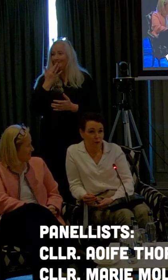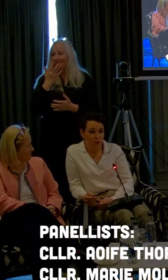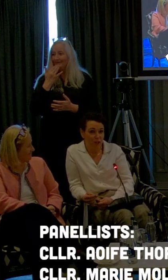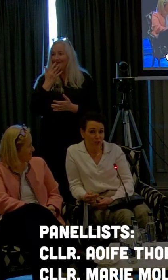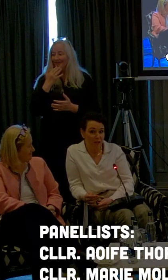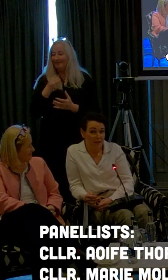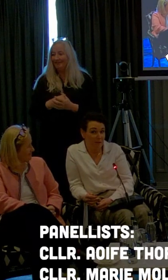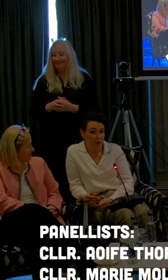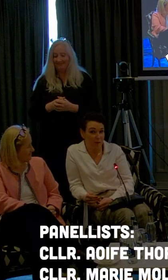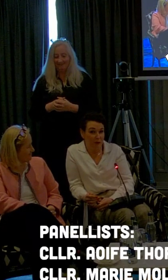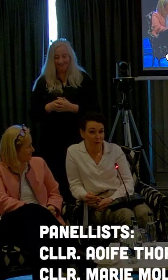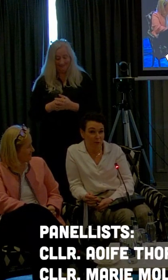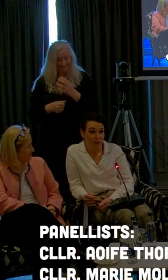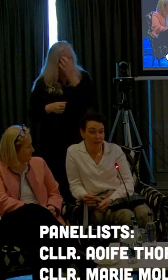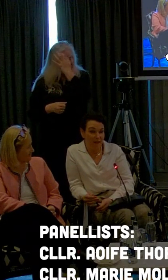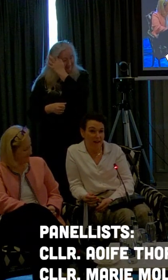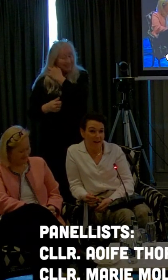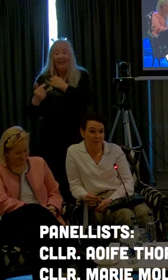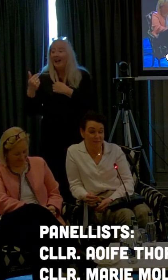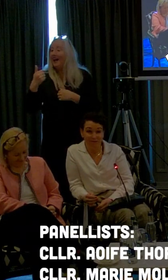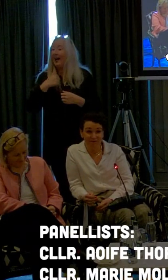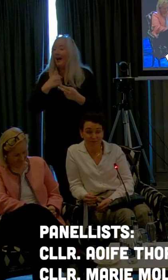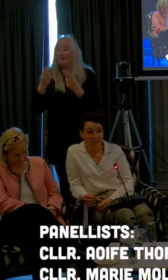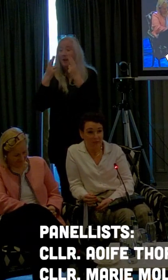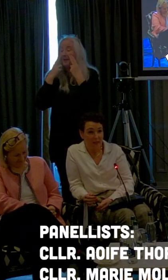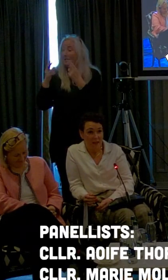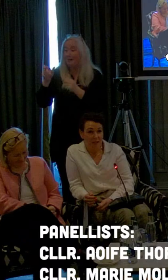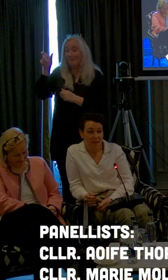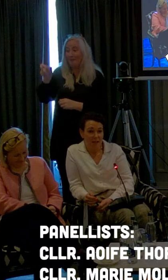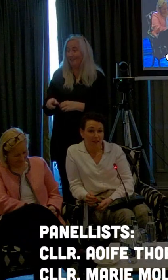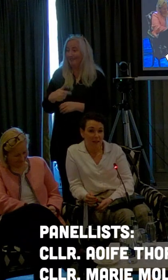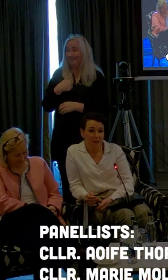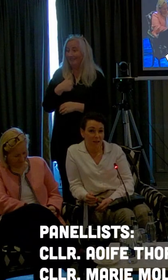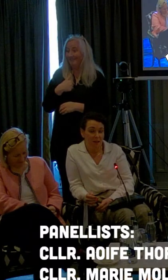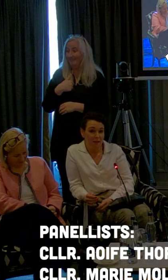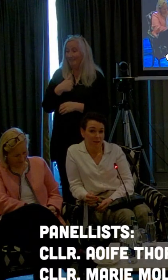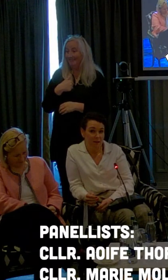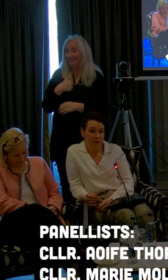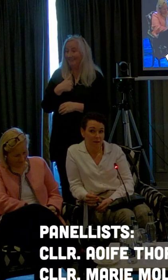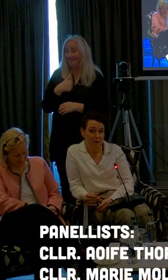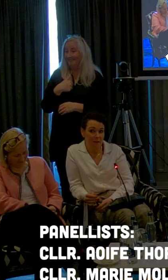I'm no great shakes, I'm a normal human being. I think,